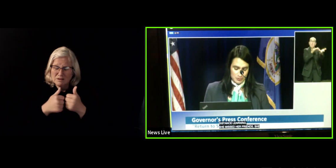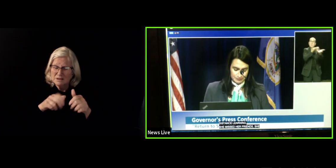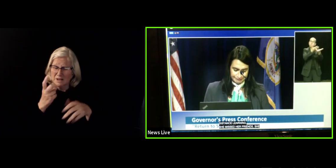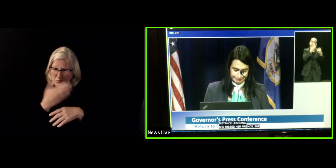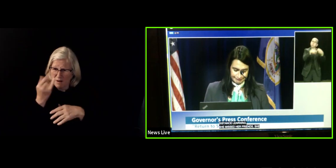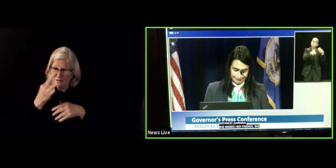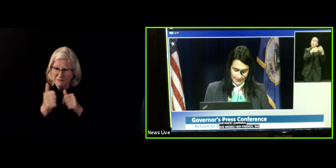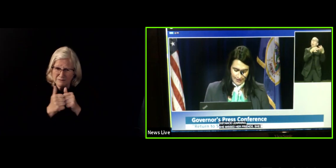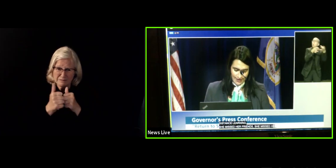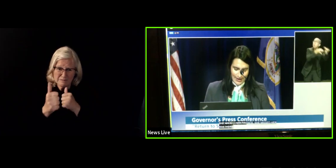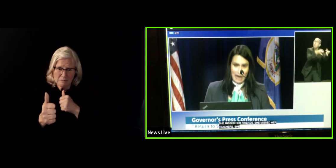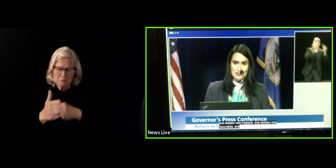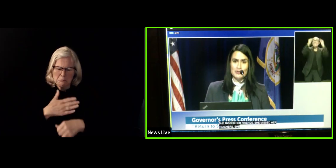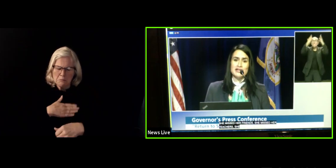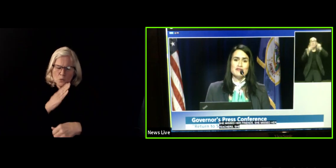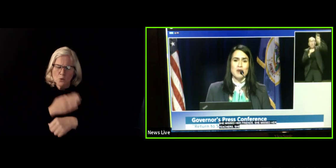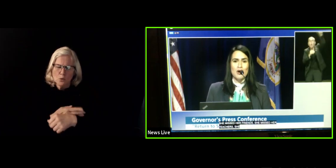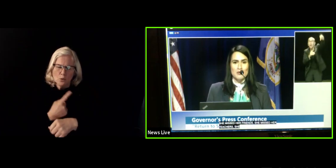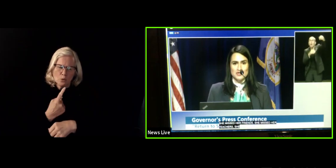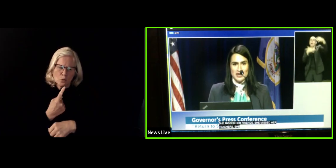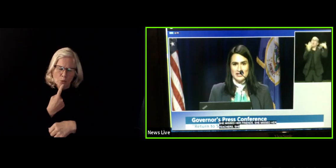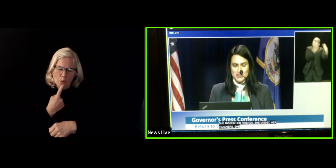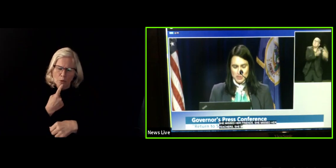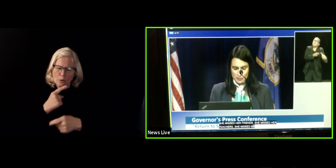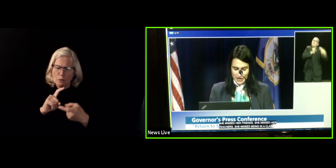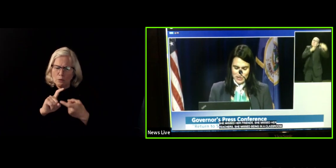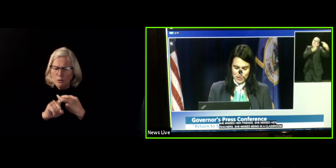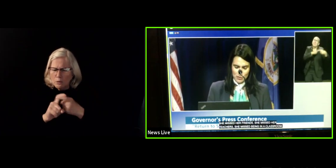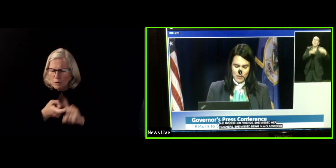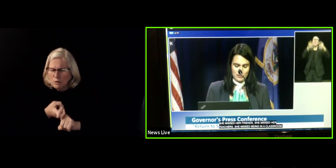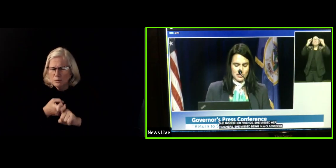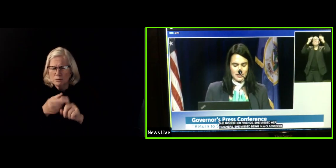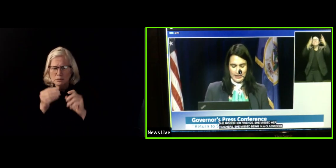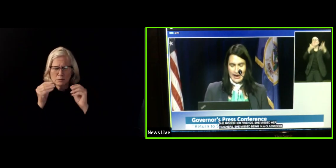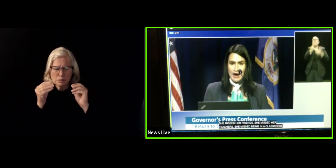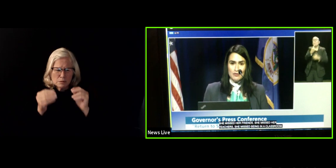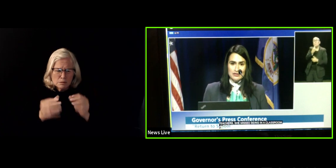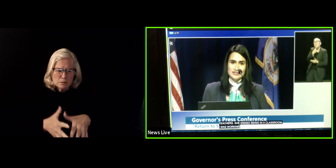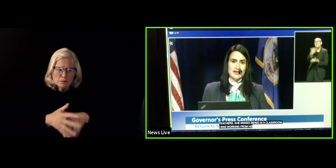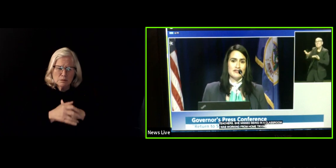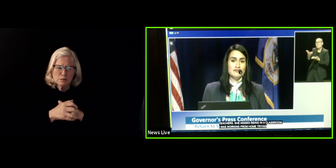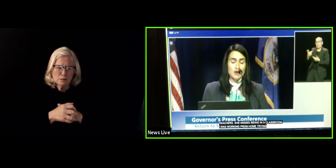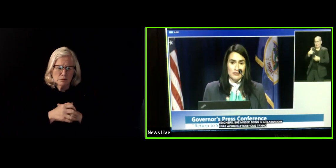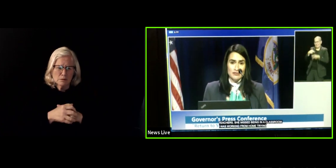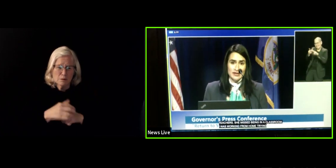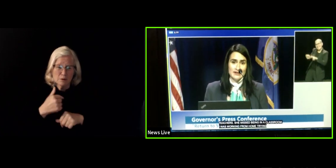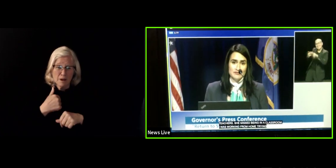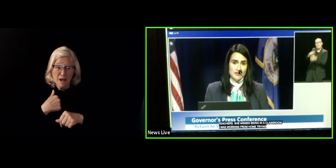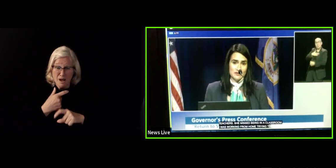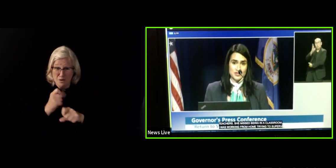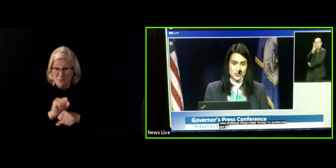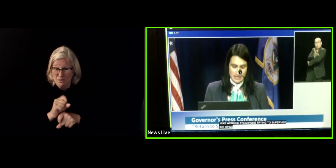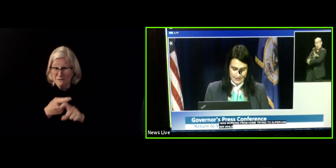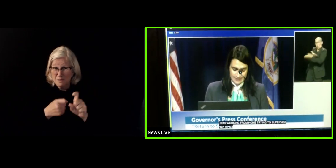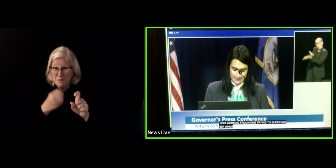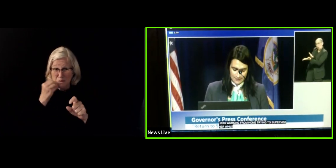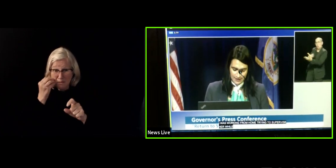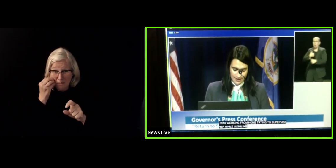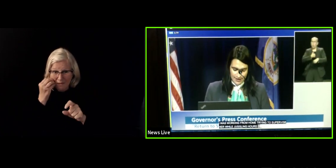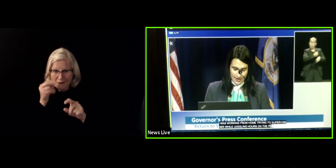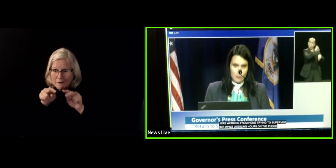classroom. I was working from home, trying to supervise her while juggling hours on the phone and in front of